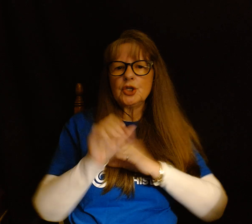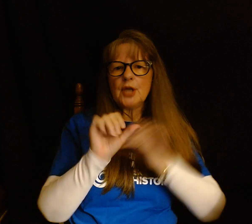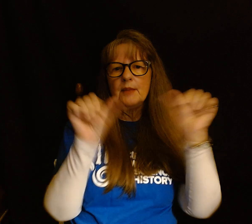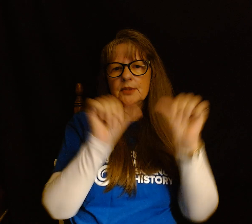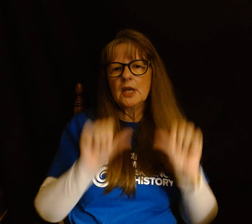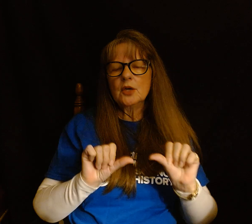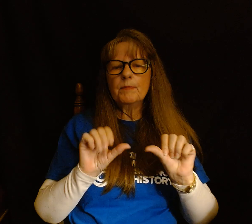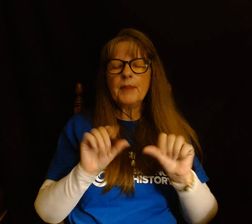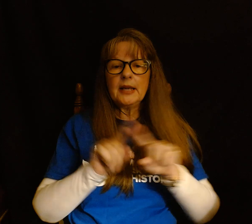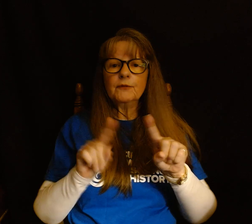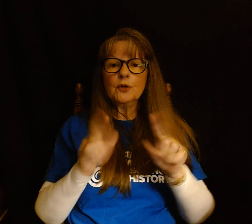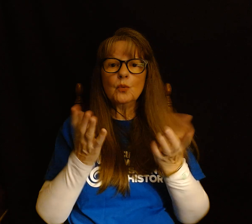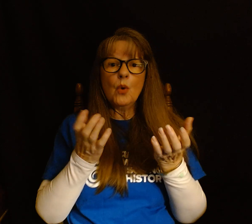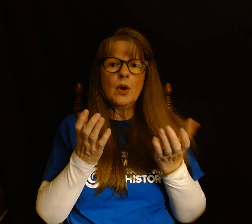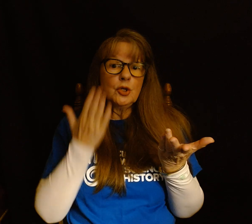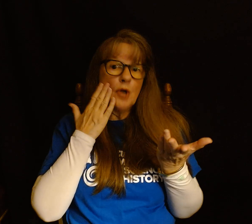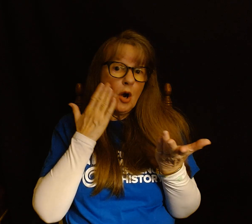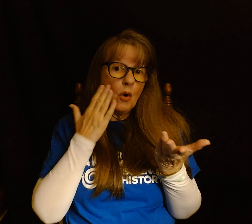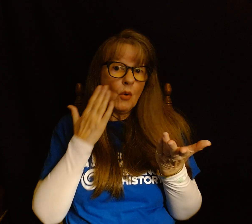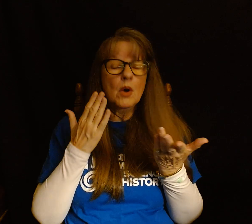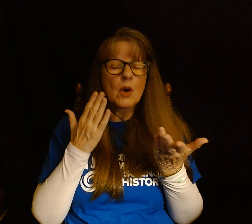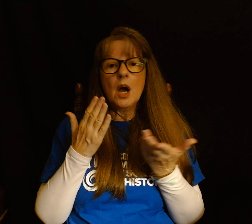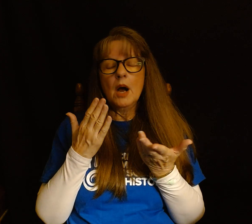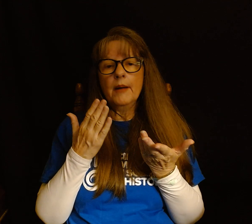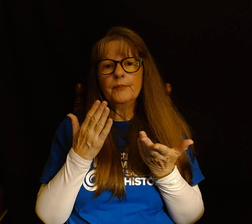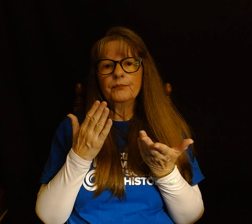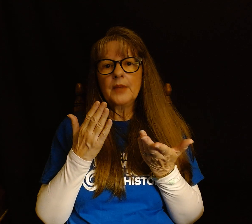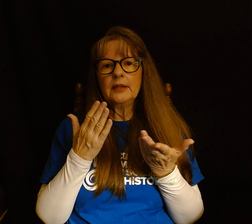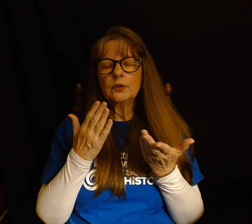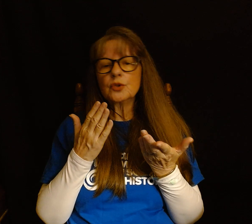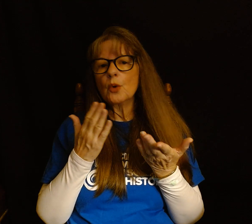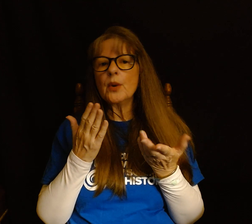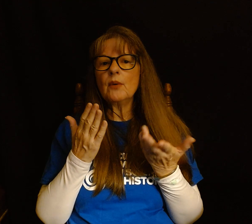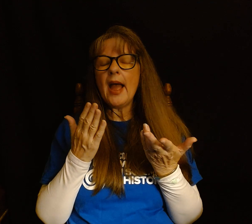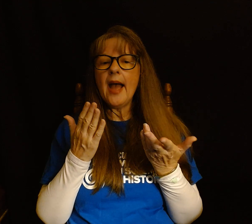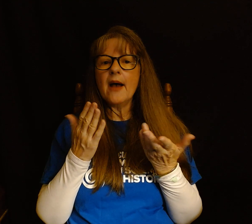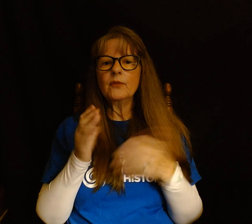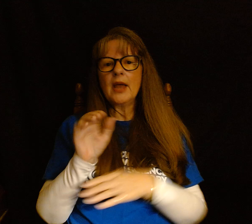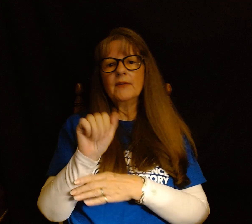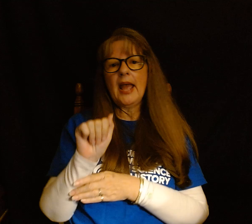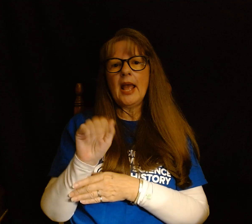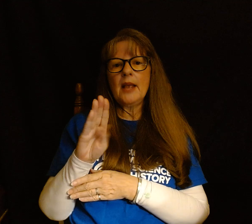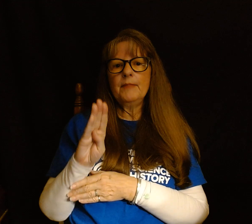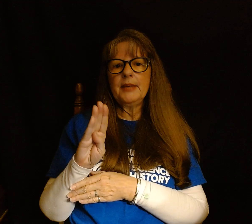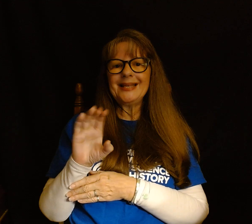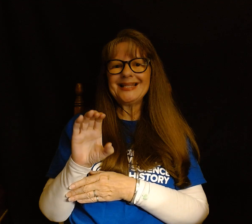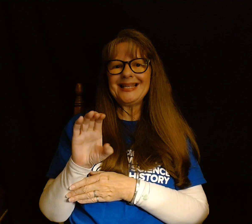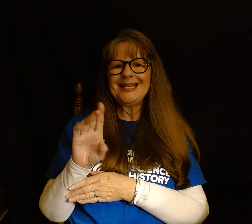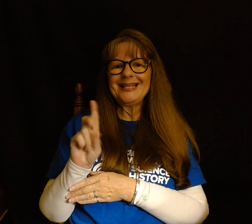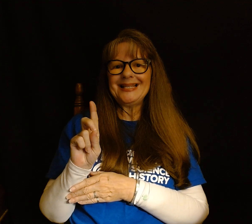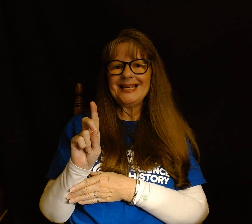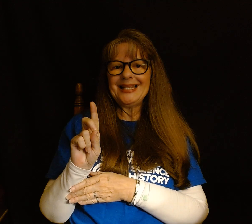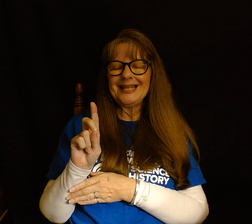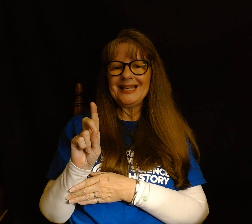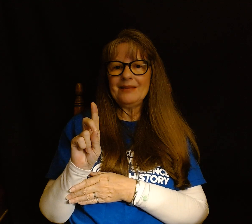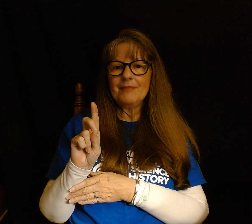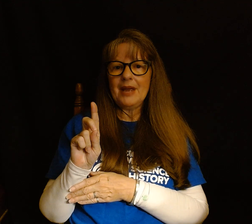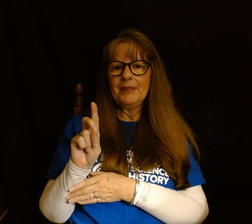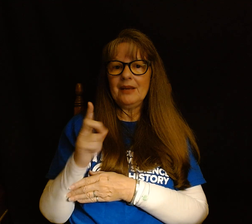shapes. But if you want to know, and so we have A, B, C, D, maybe,